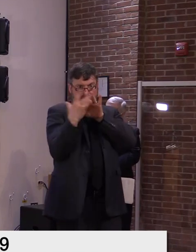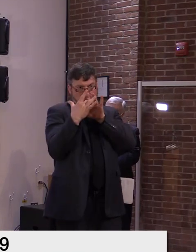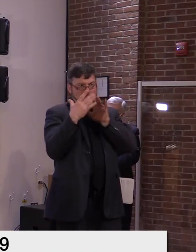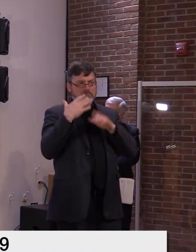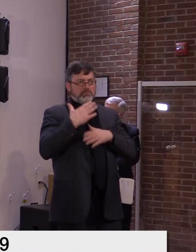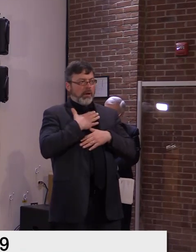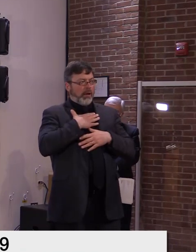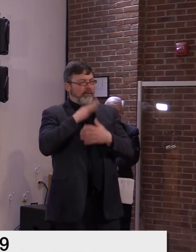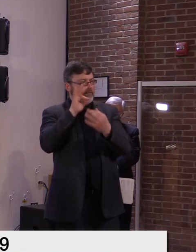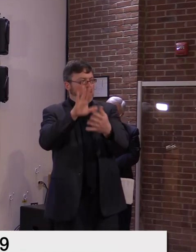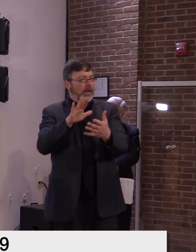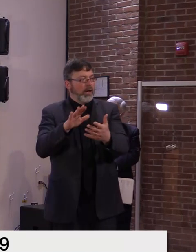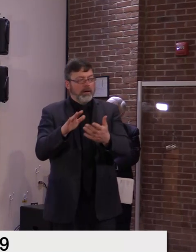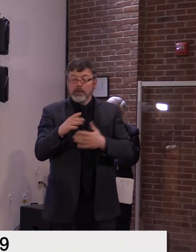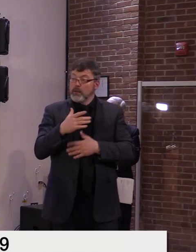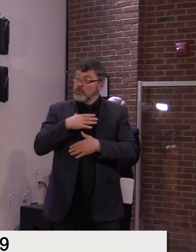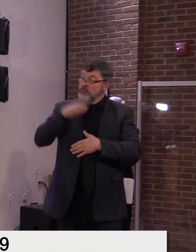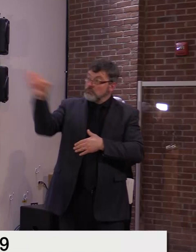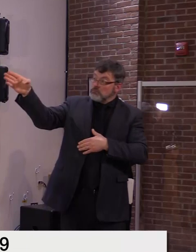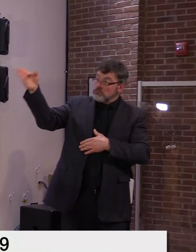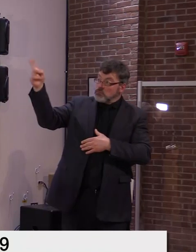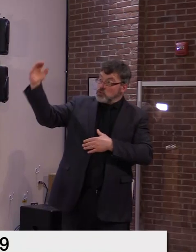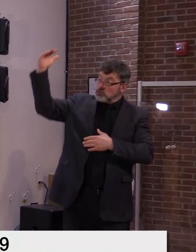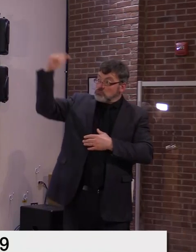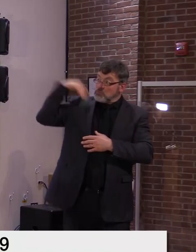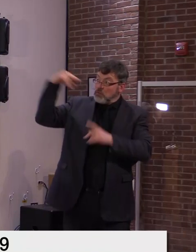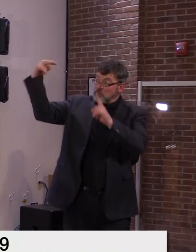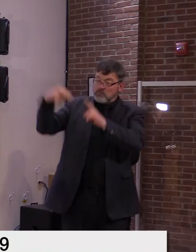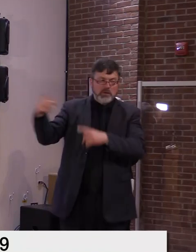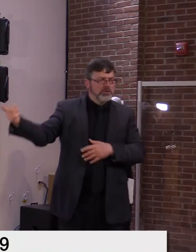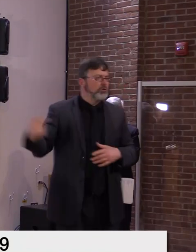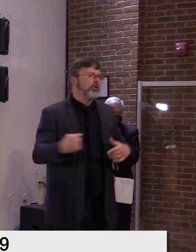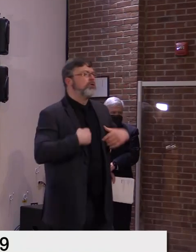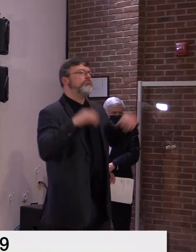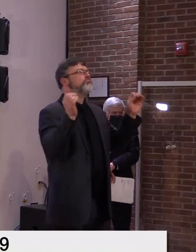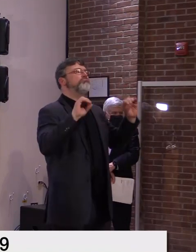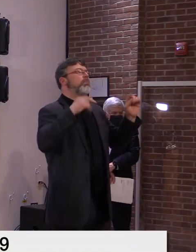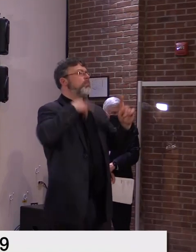has had those conversations. He is shaking his head no. He hasn't been asked either. So